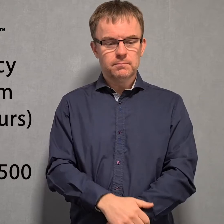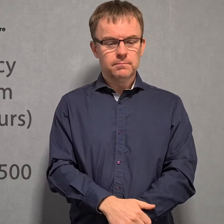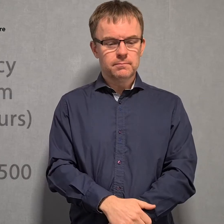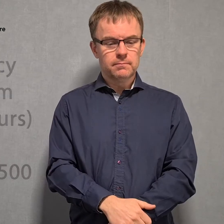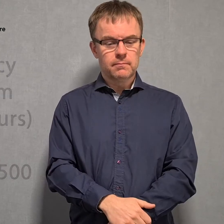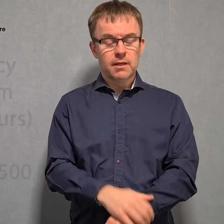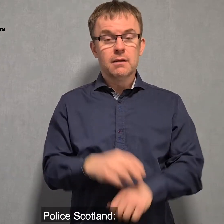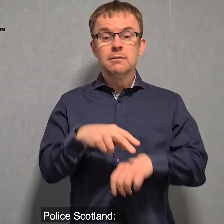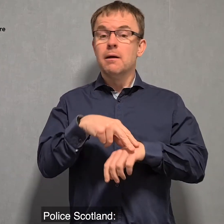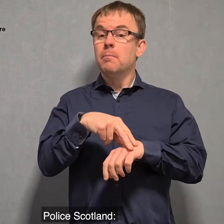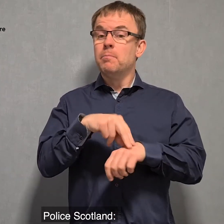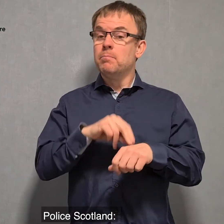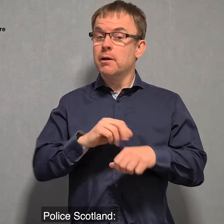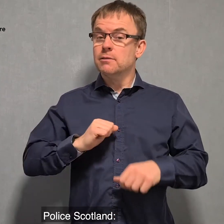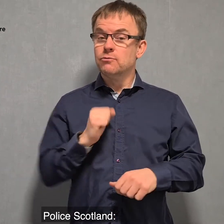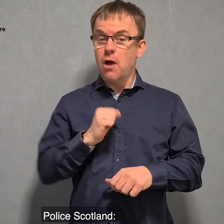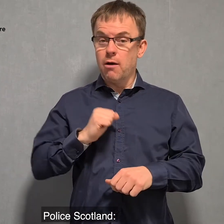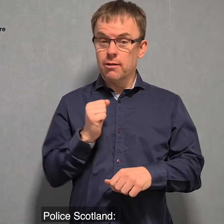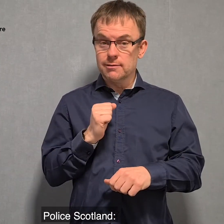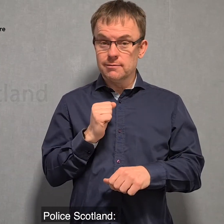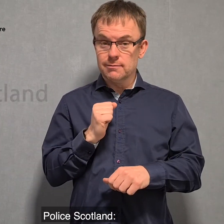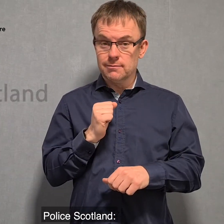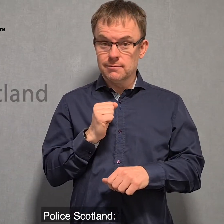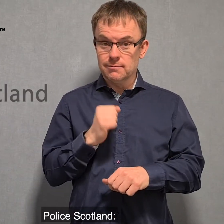470500. To call Police Scotland